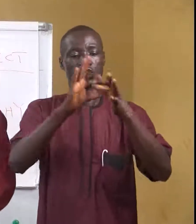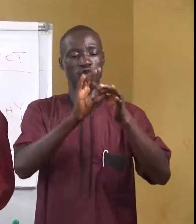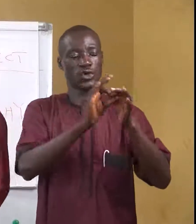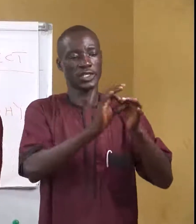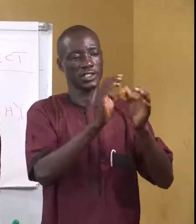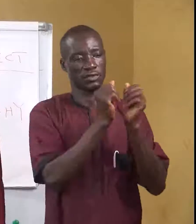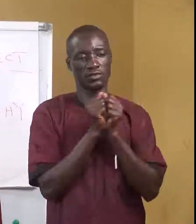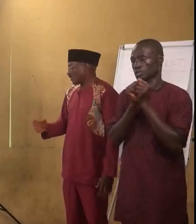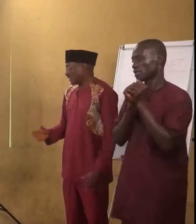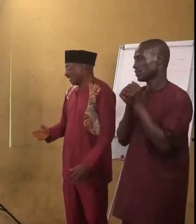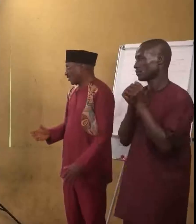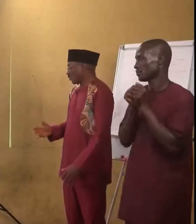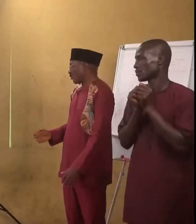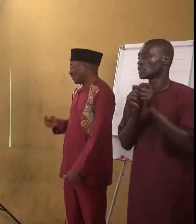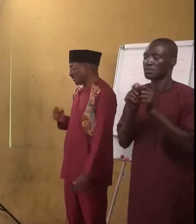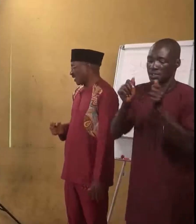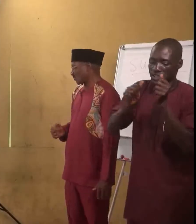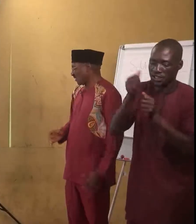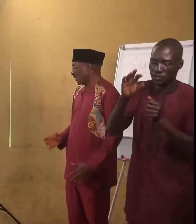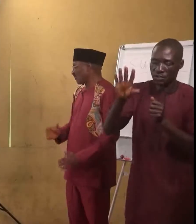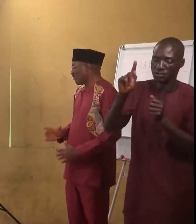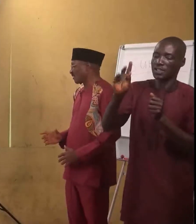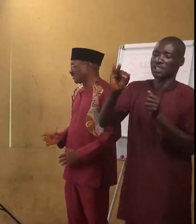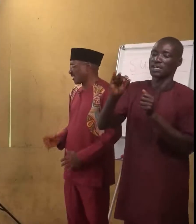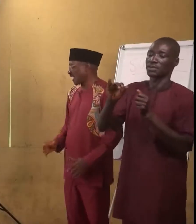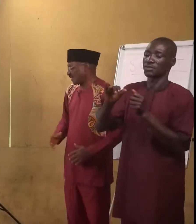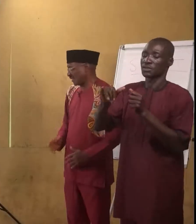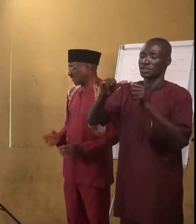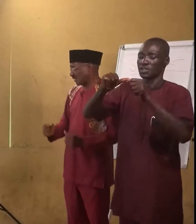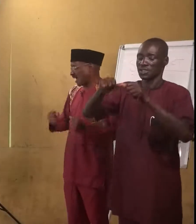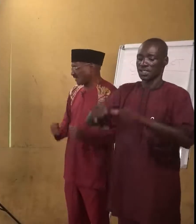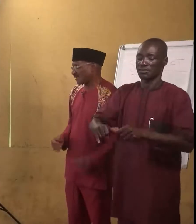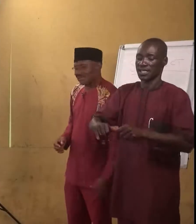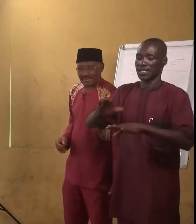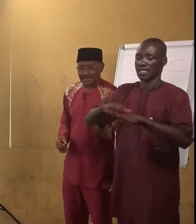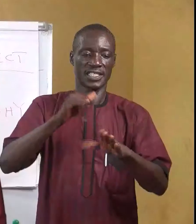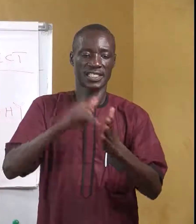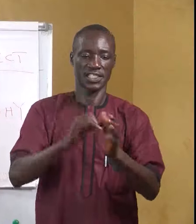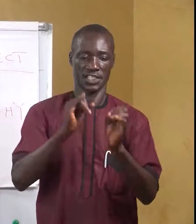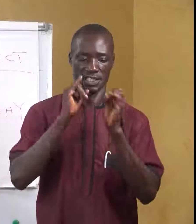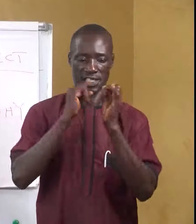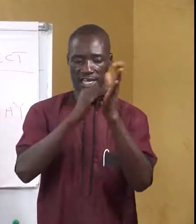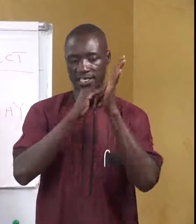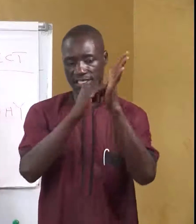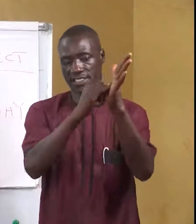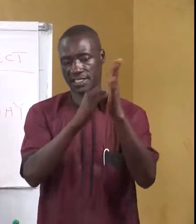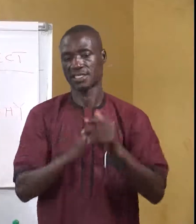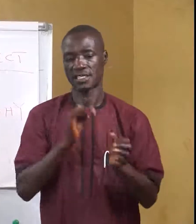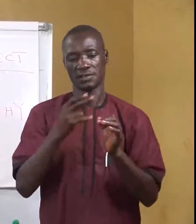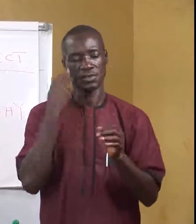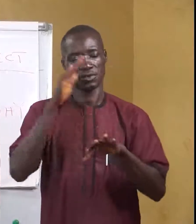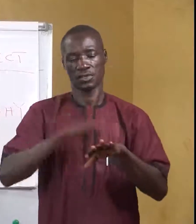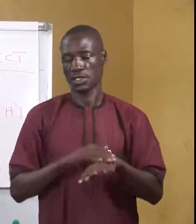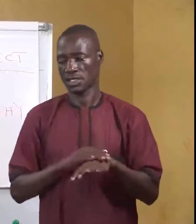together, but each of the towns still remains at its identity. For example, if you look